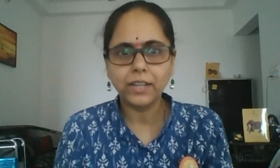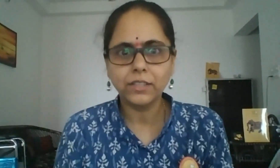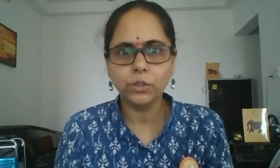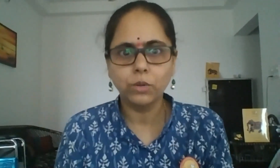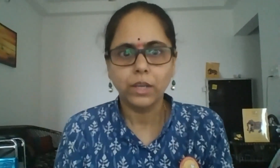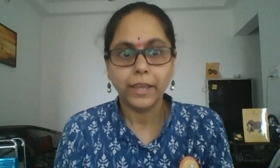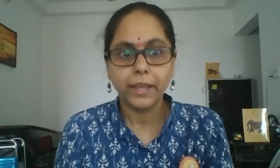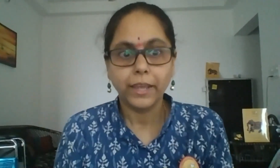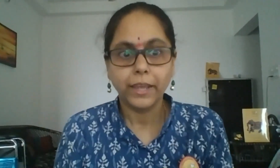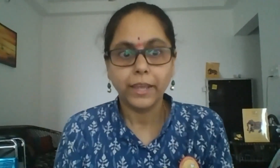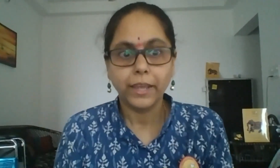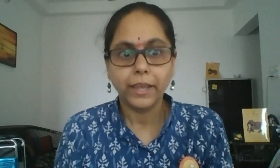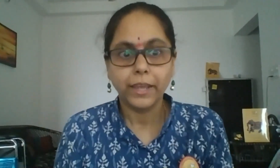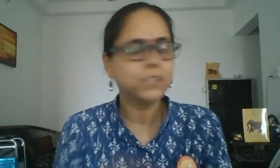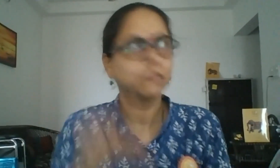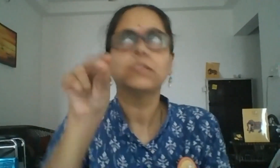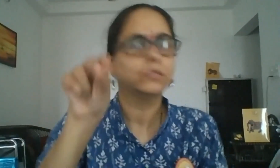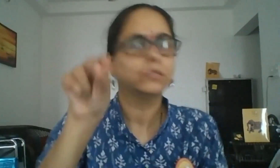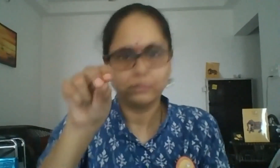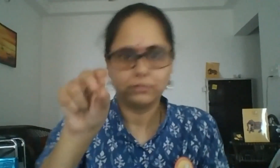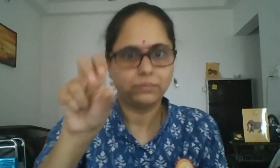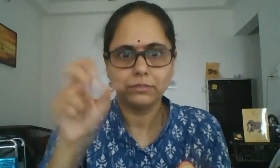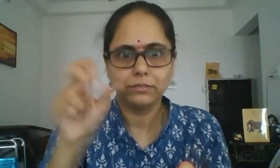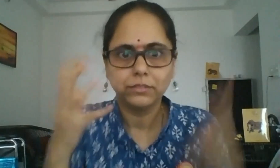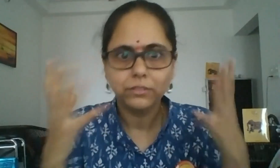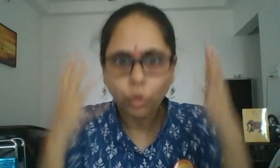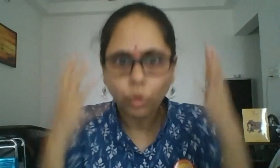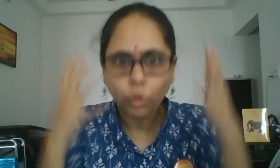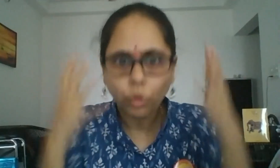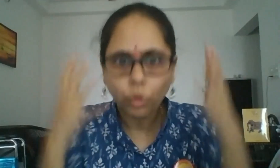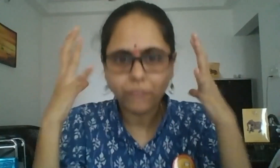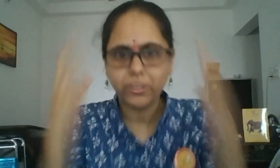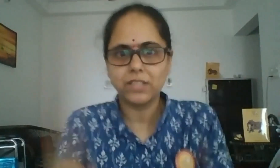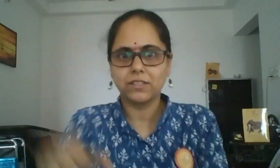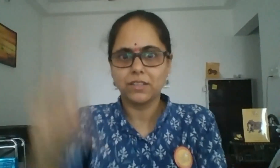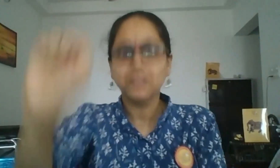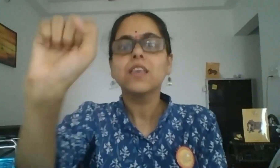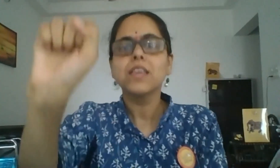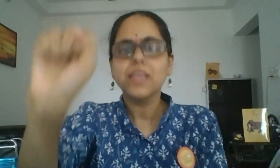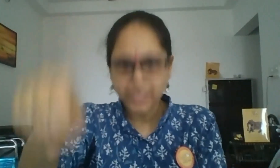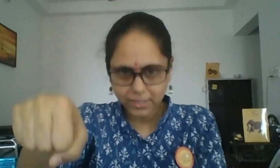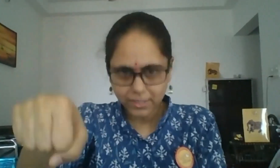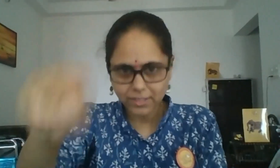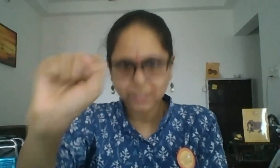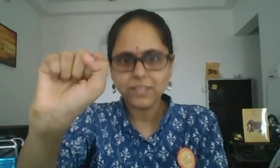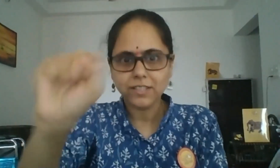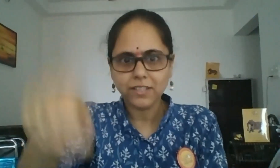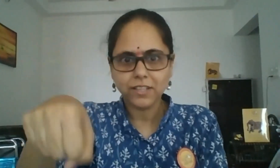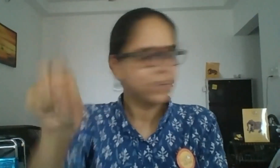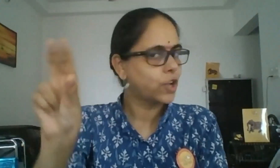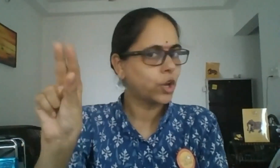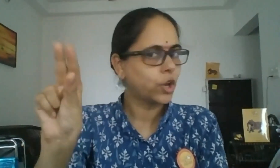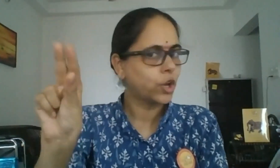do this. No mixing the face. Yes.